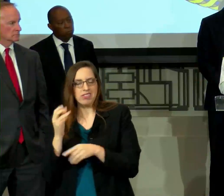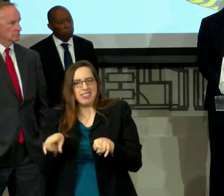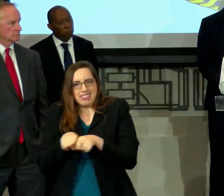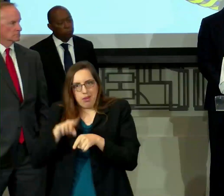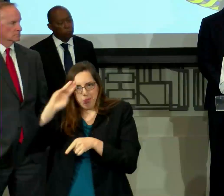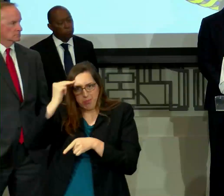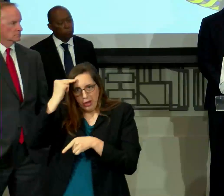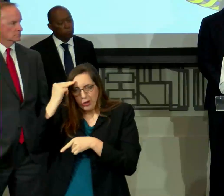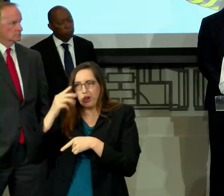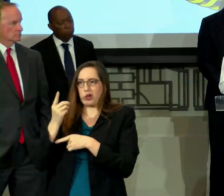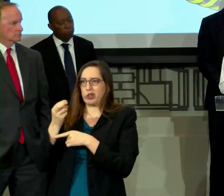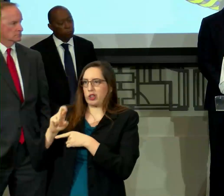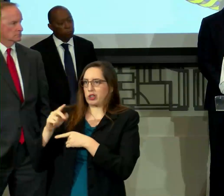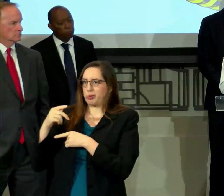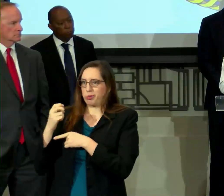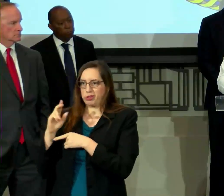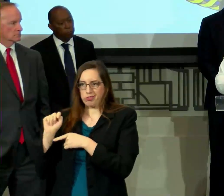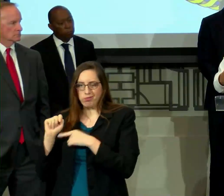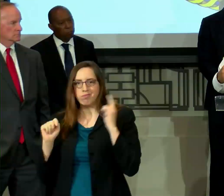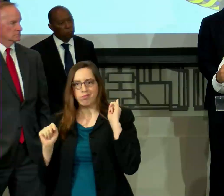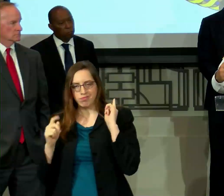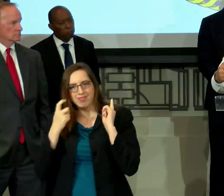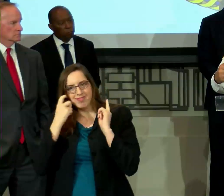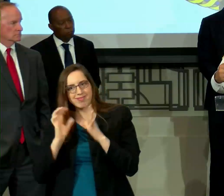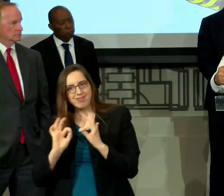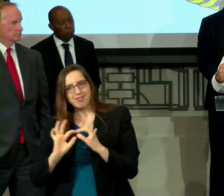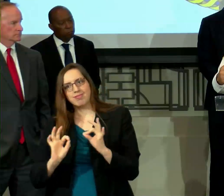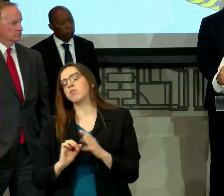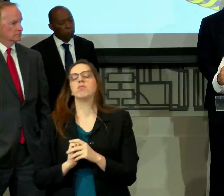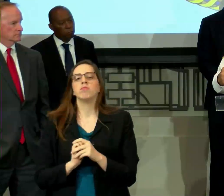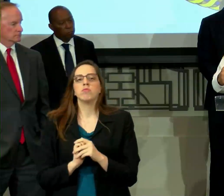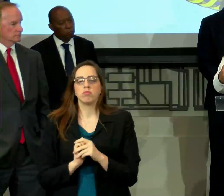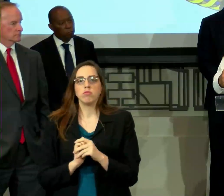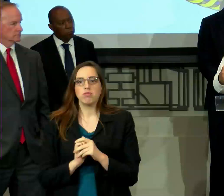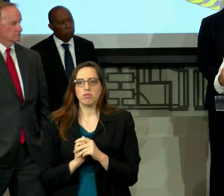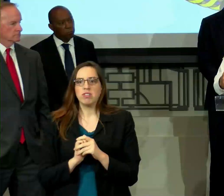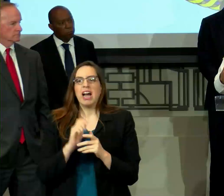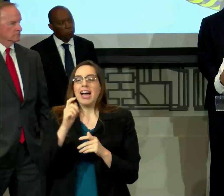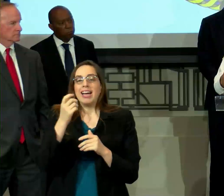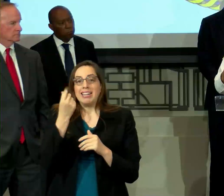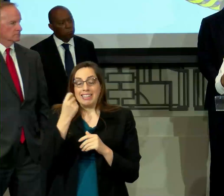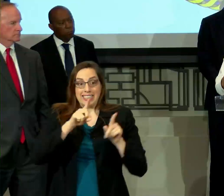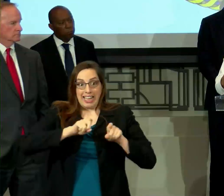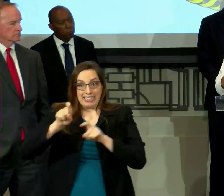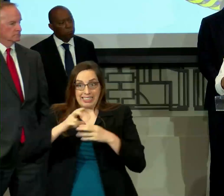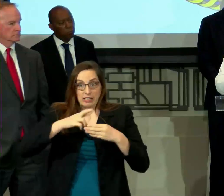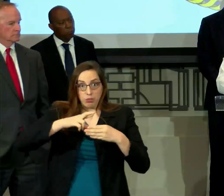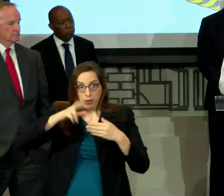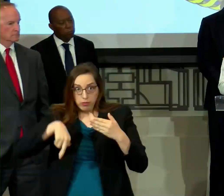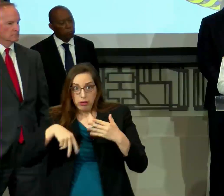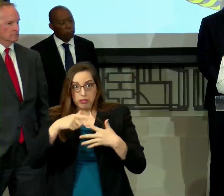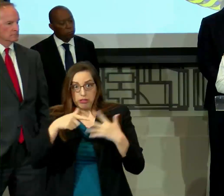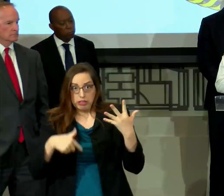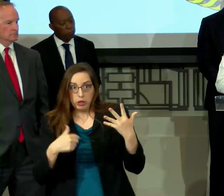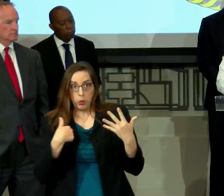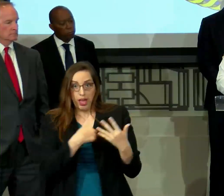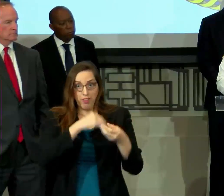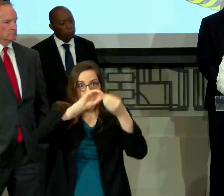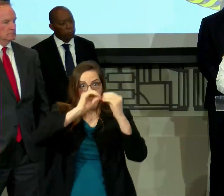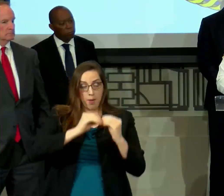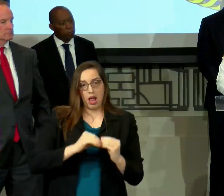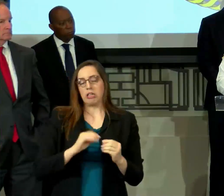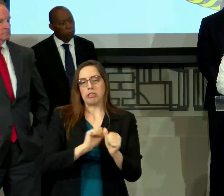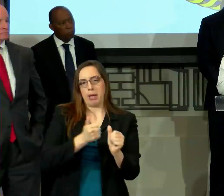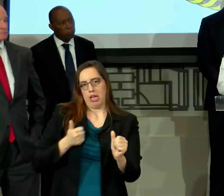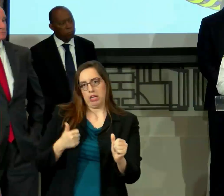mayor and Dr. Peirce have mentioned up here, is that there is a slight delay in the reporting. So one thing that I